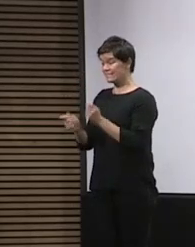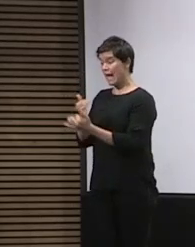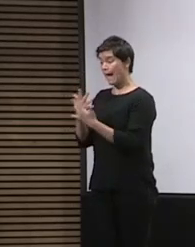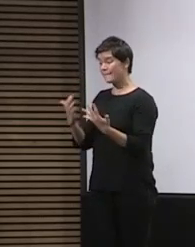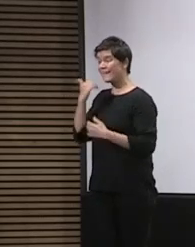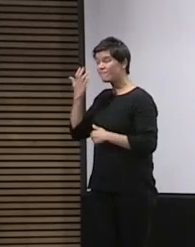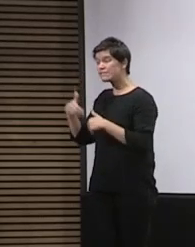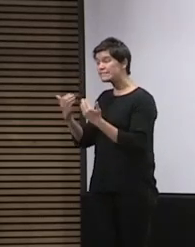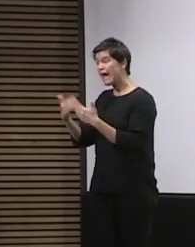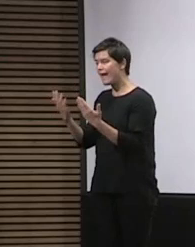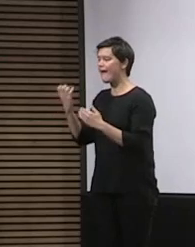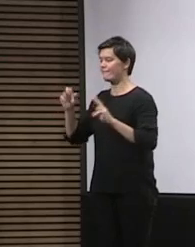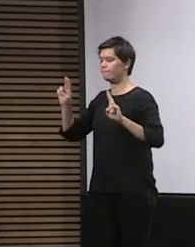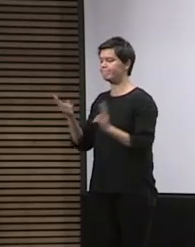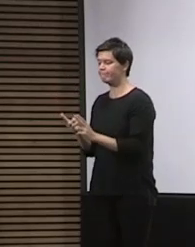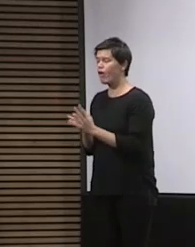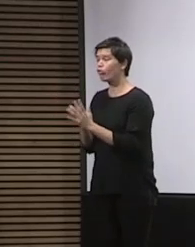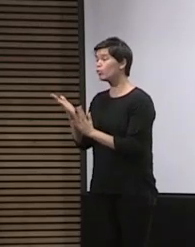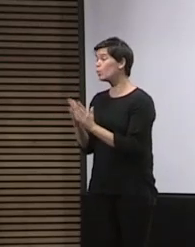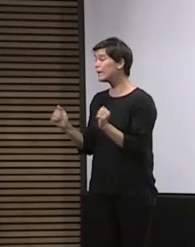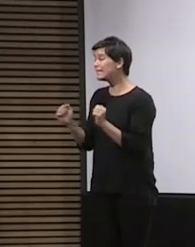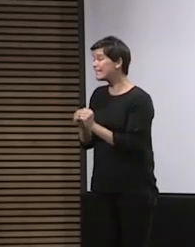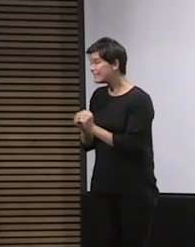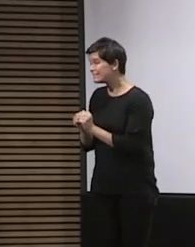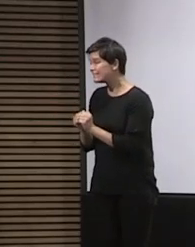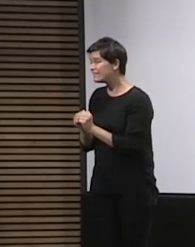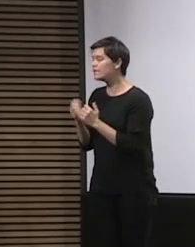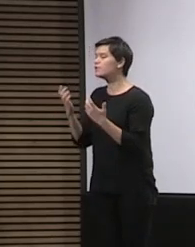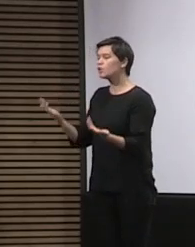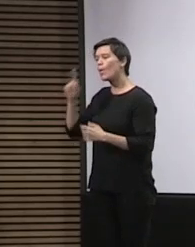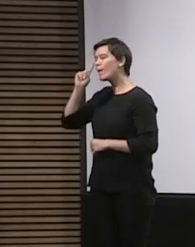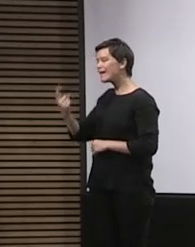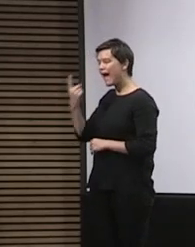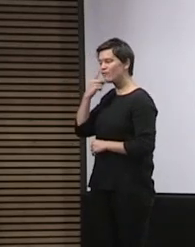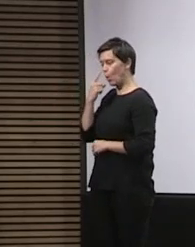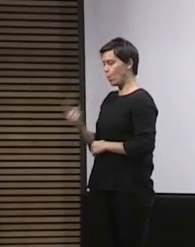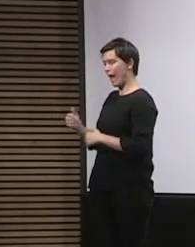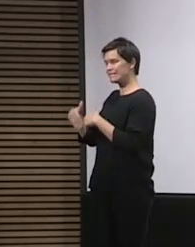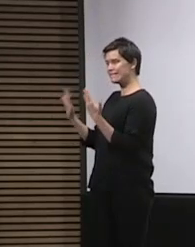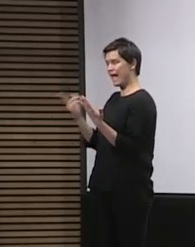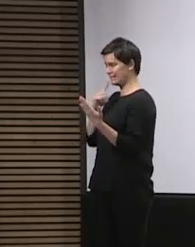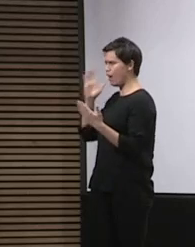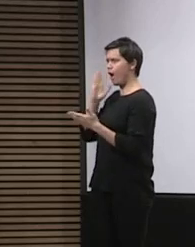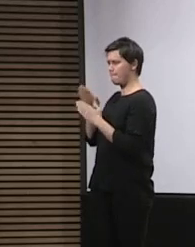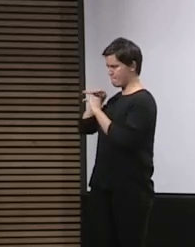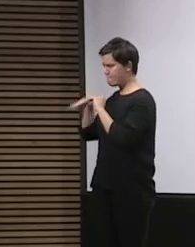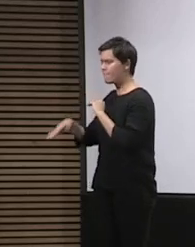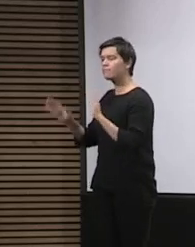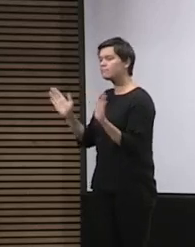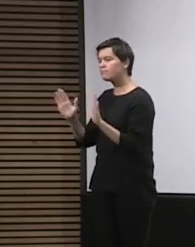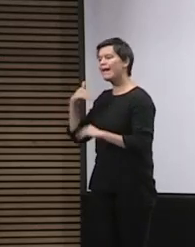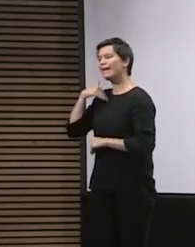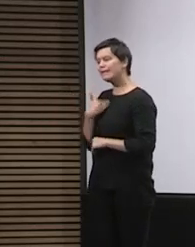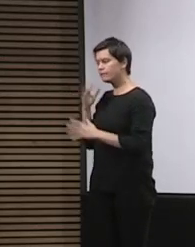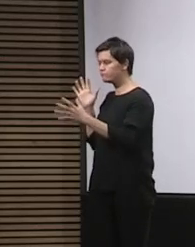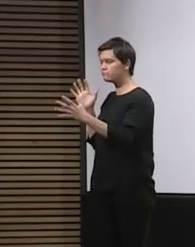appearances over the weekend. So we need to take a longer lens looking at it. So we're looking at 3-day averages. We'll also be then, as